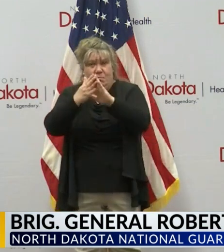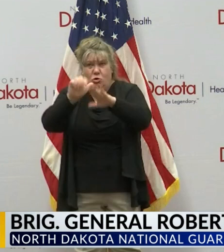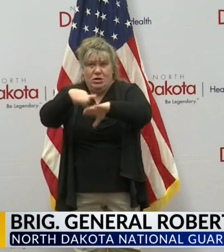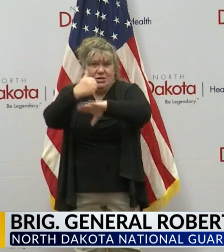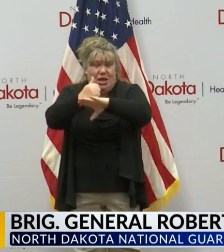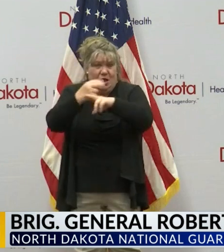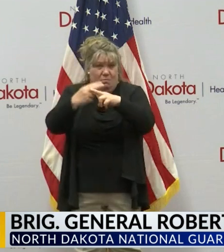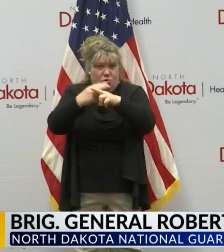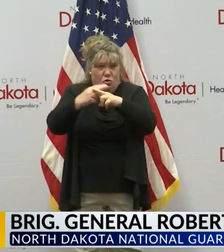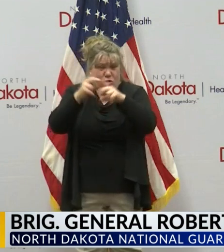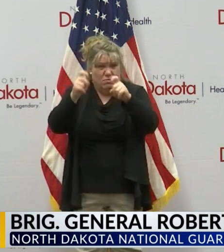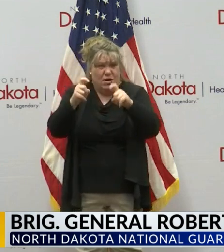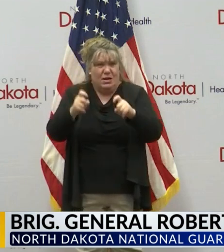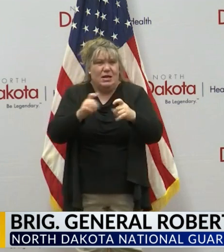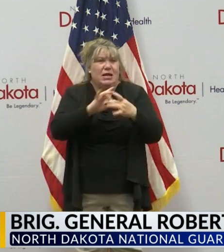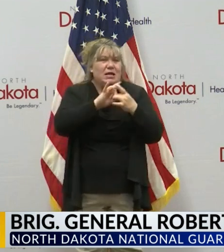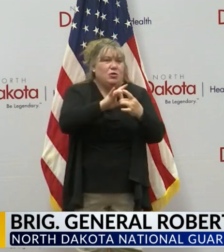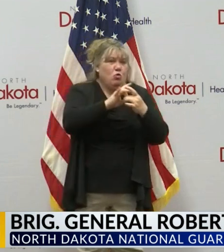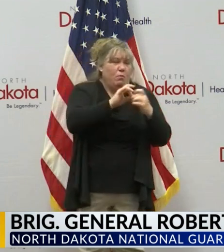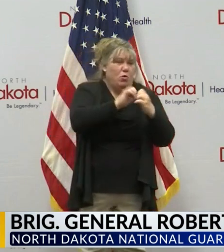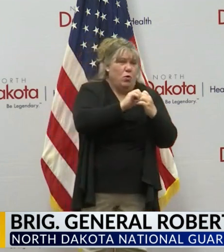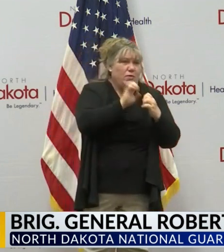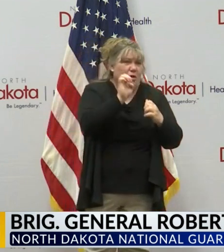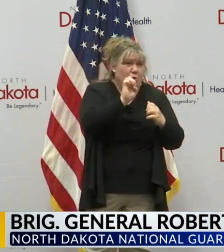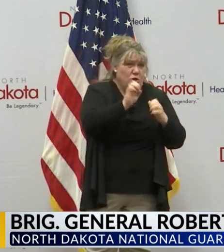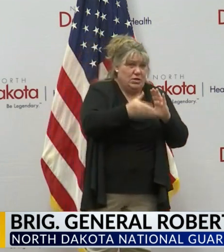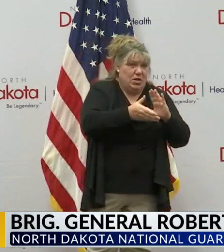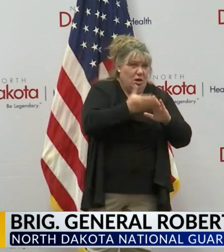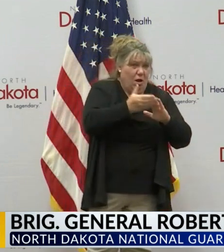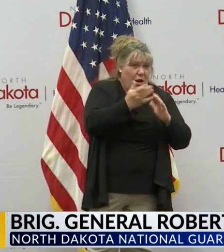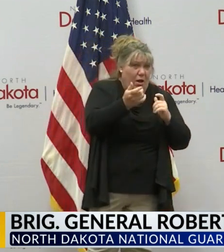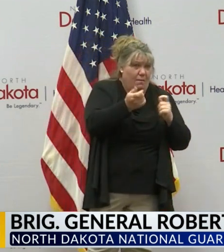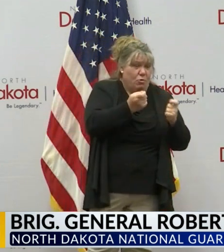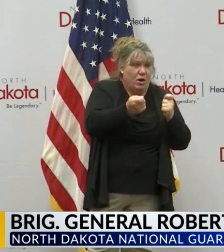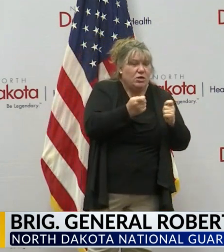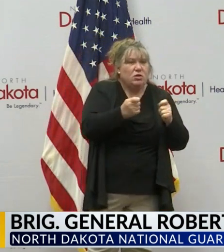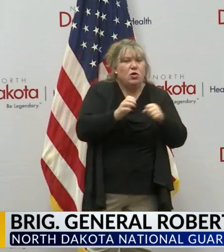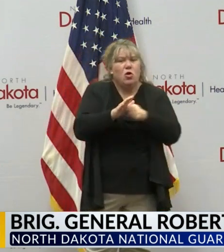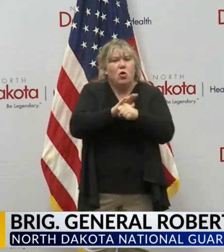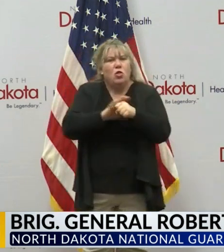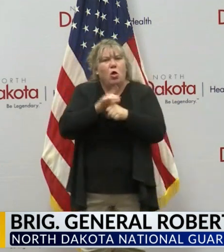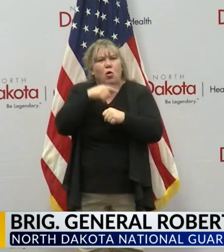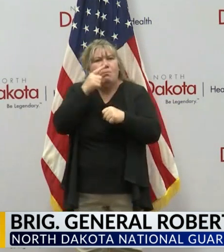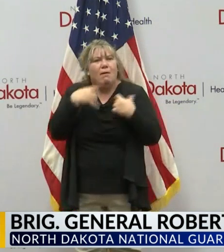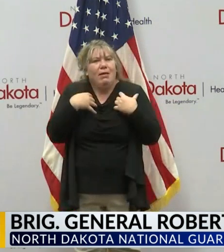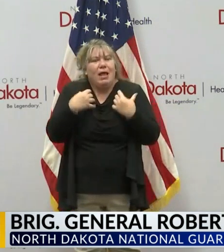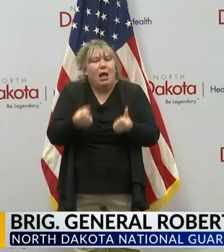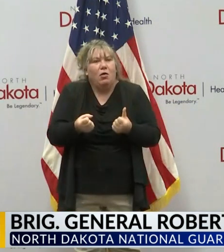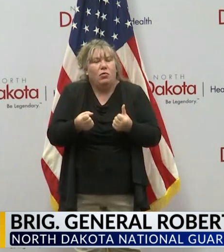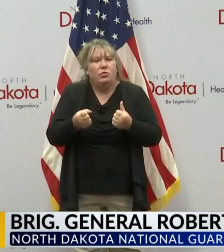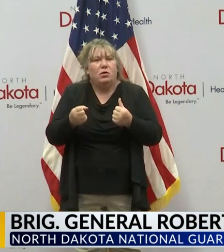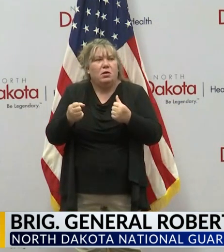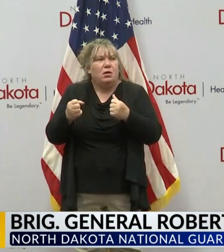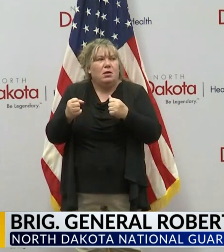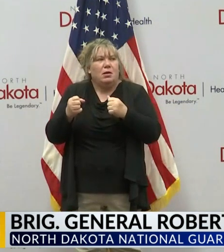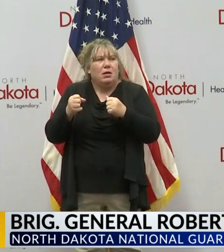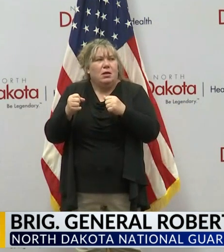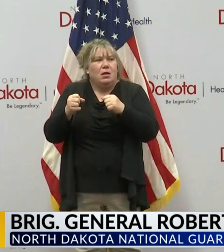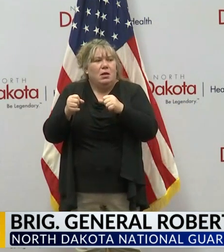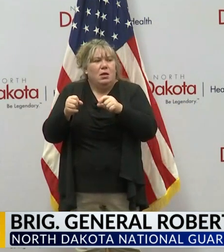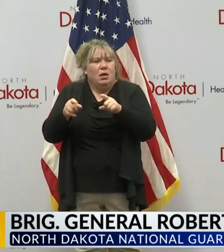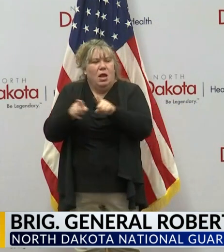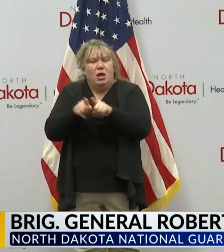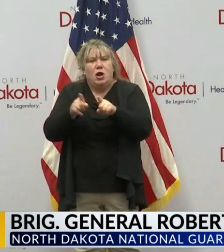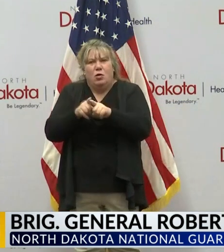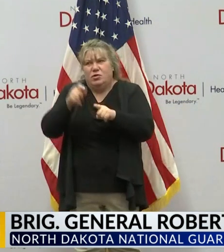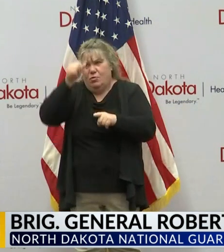It's a cooperation between our emergency operations, it's local public health, and then it's